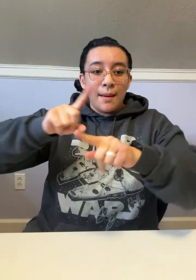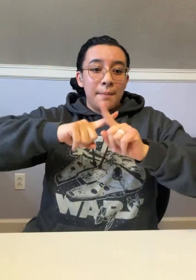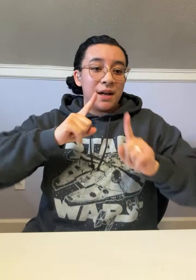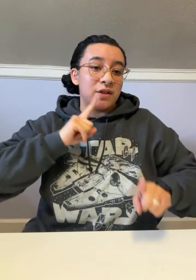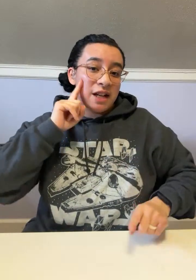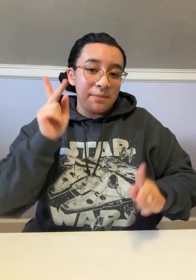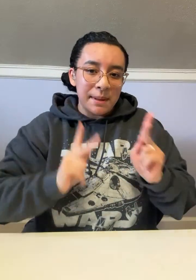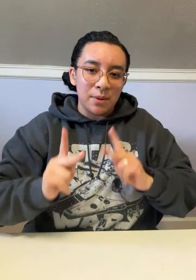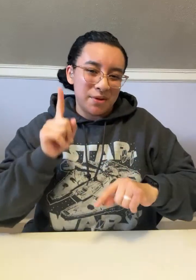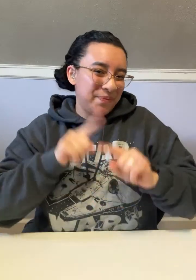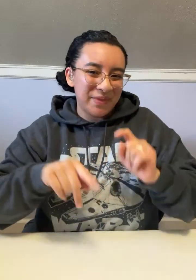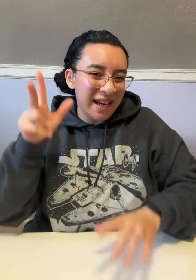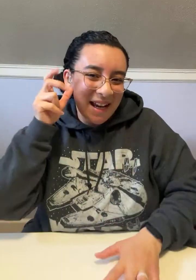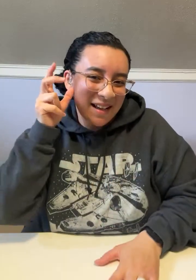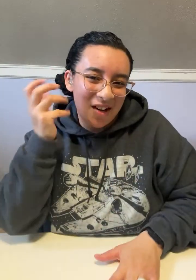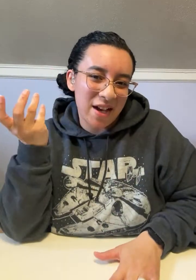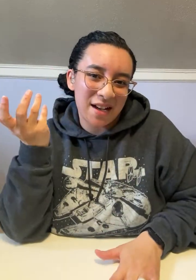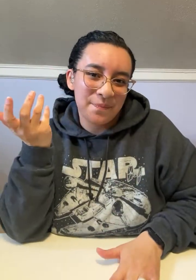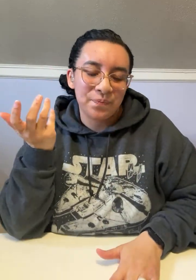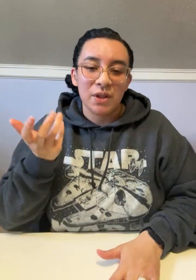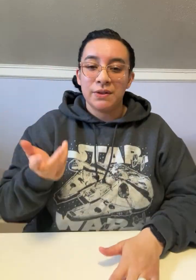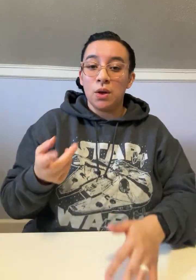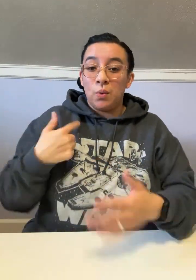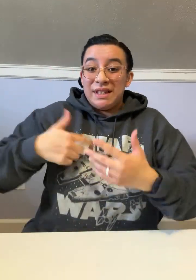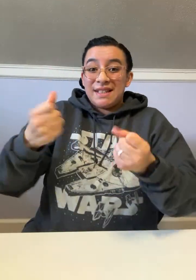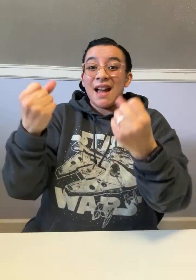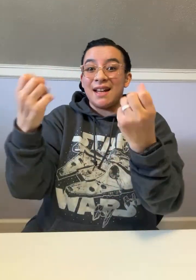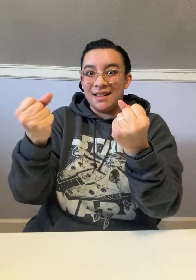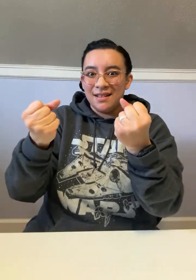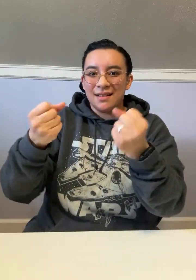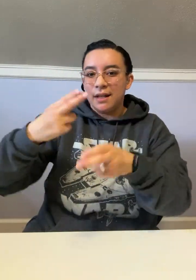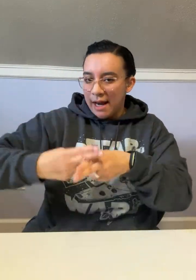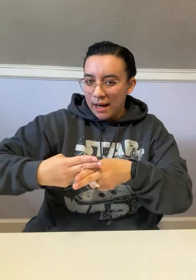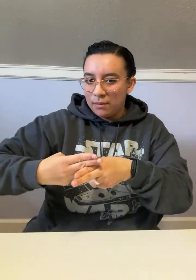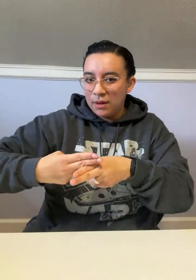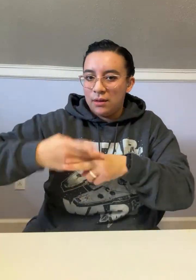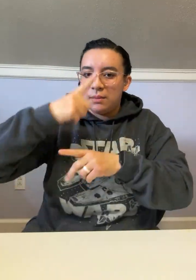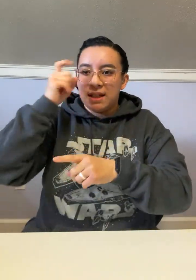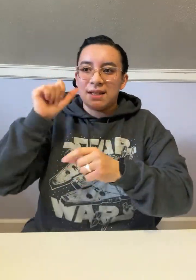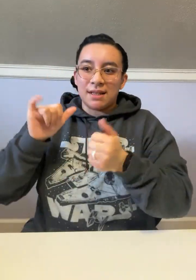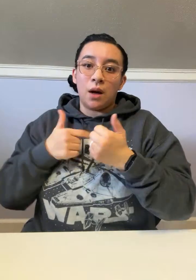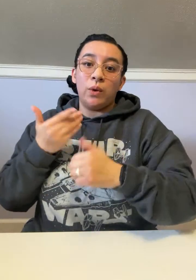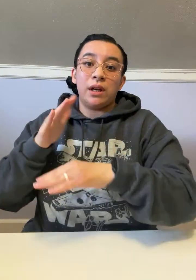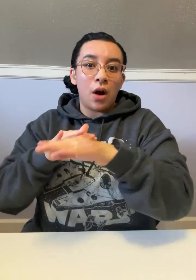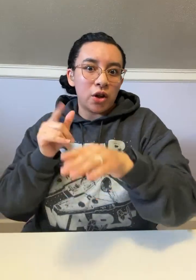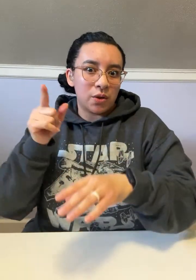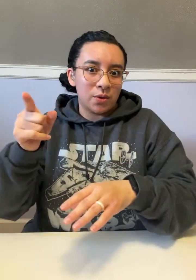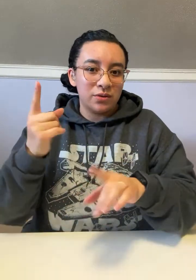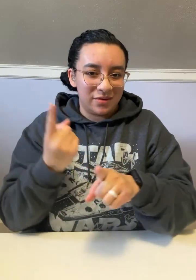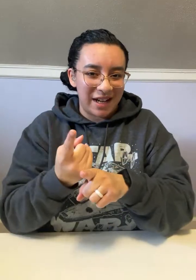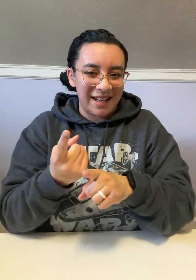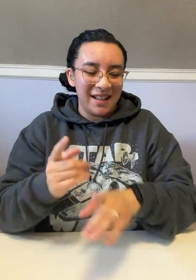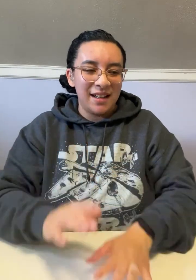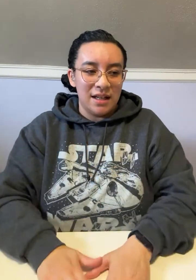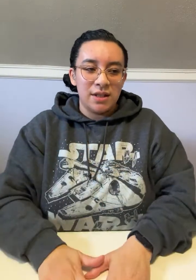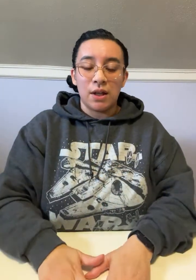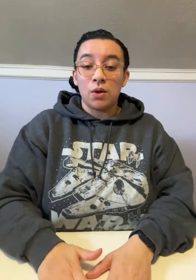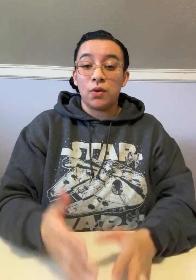But for deaf people, they can't hear that. So we sign the name because that's how we call you, right? So for